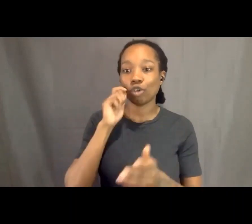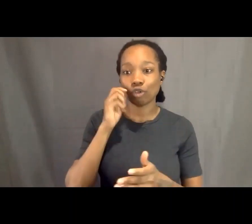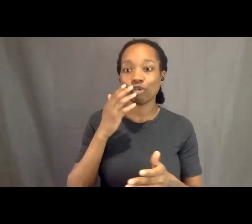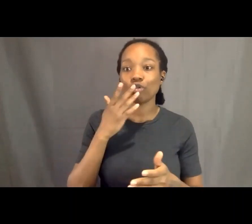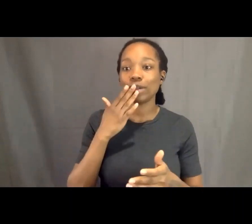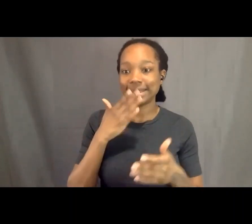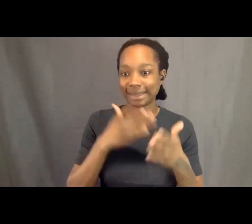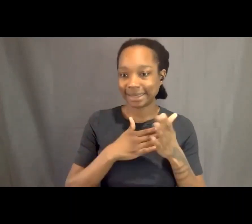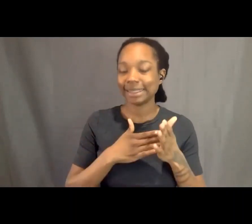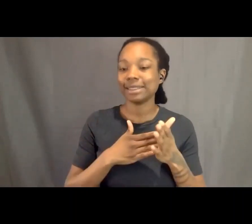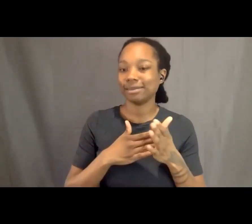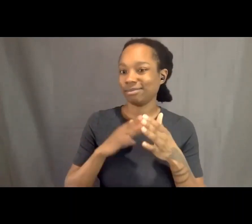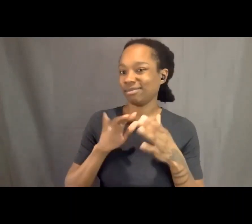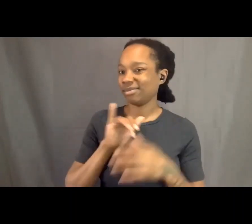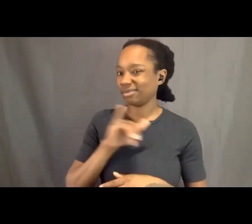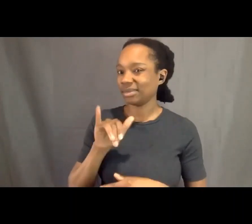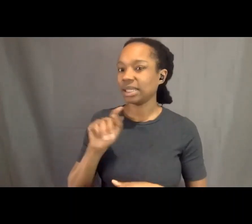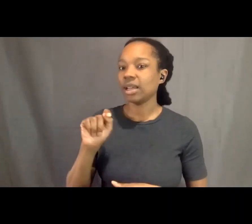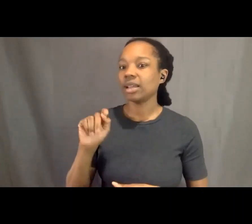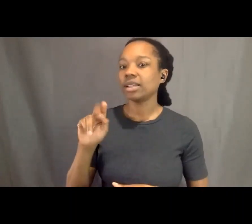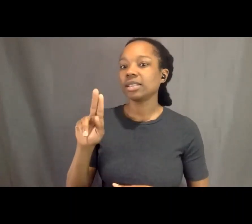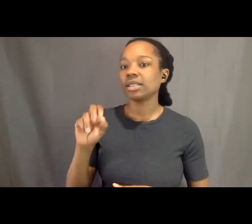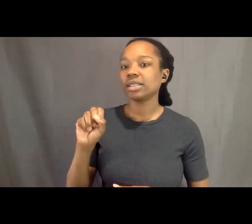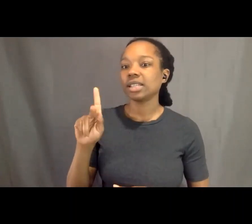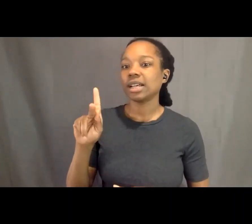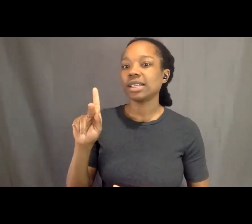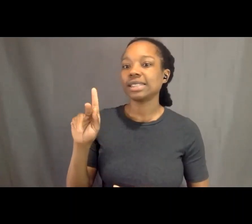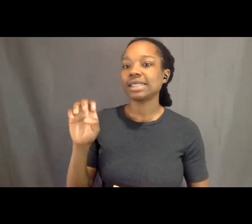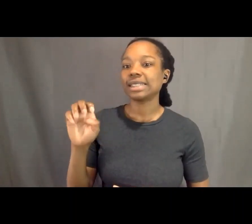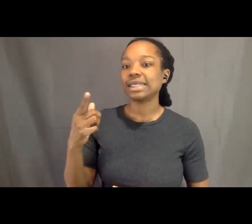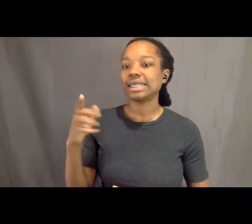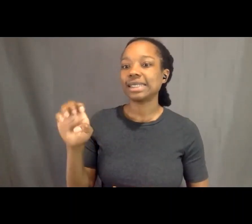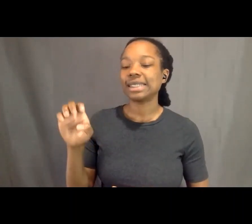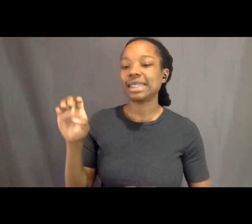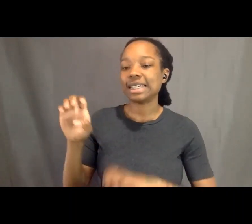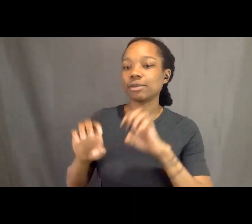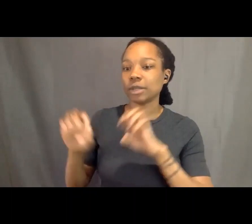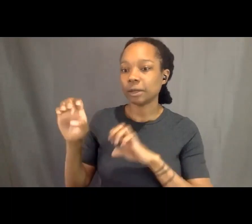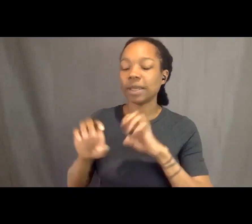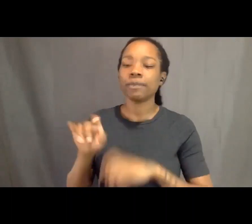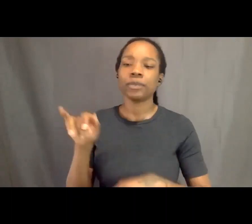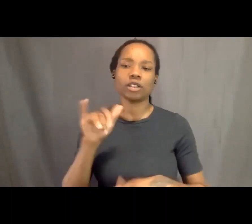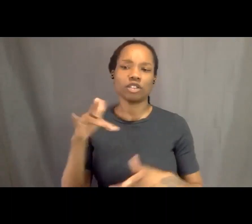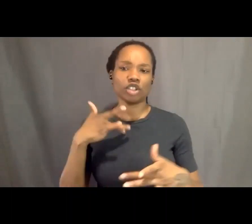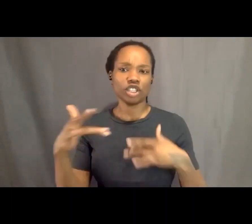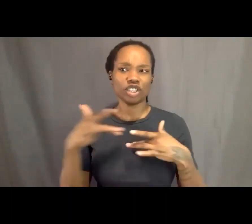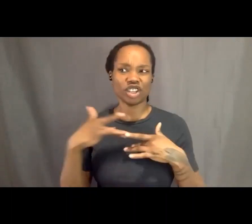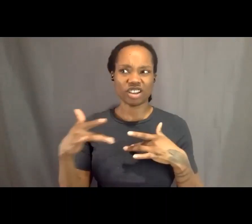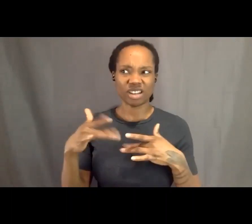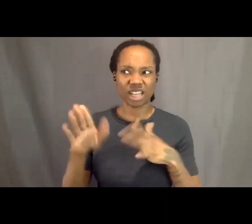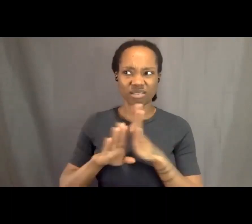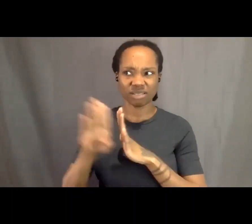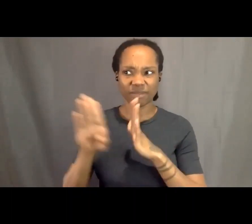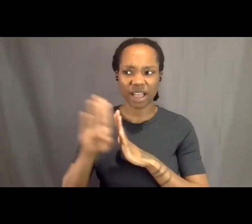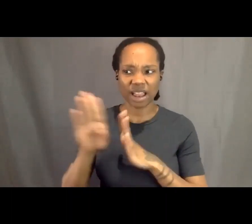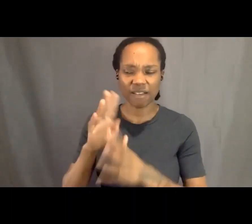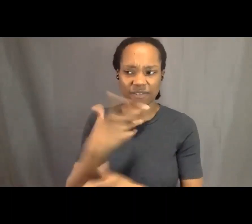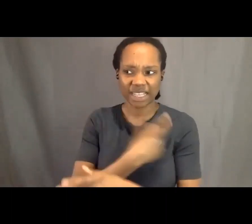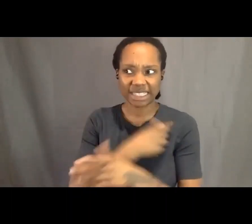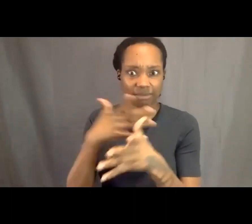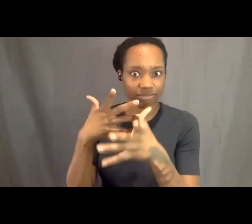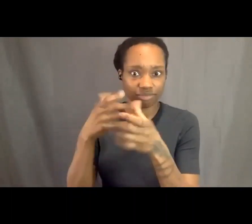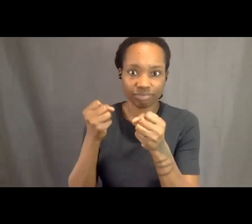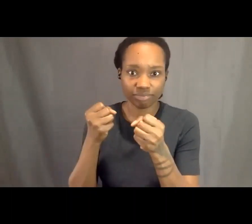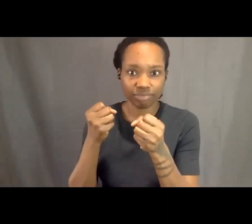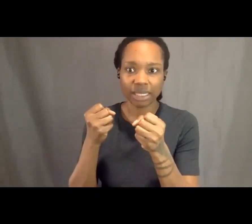also concerns about the speed of vaccine development. We know that when we get to the science of it, that science had a